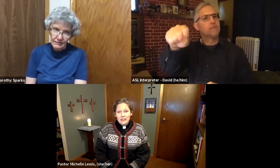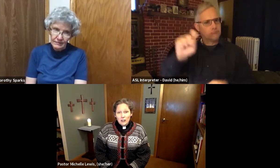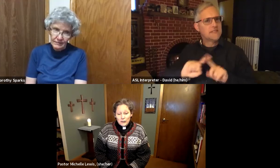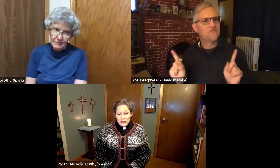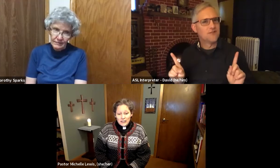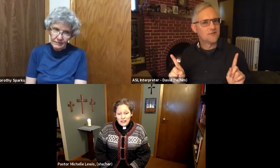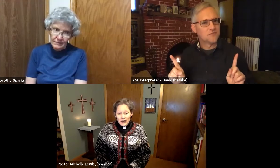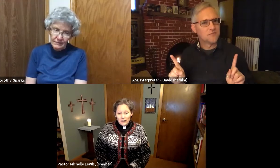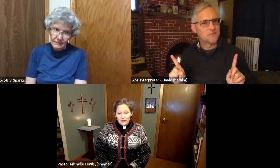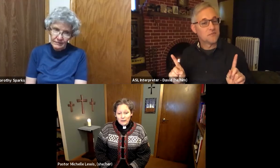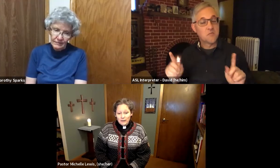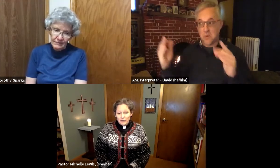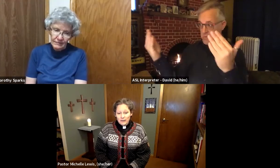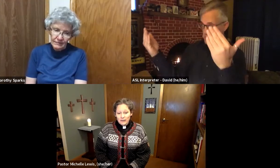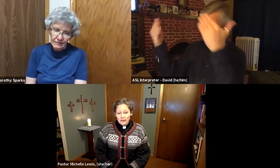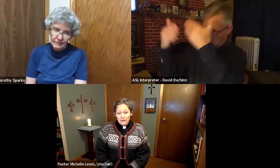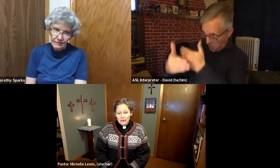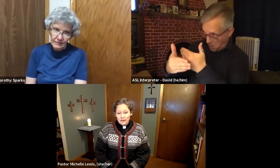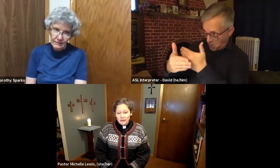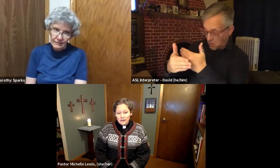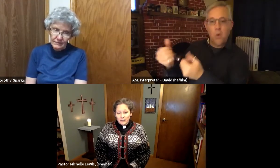It slows us down.